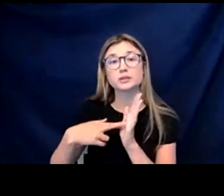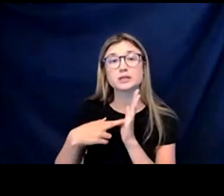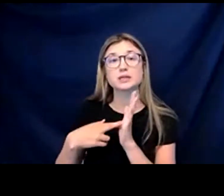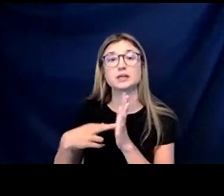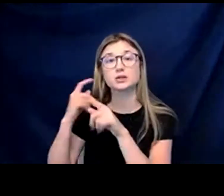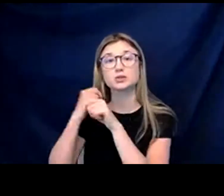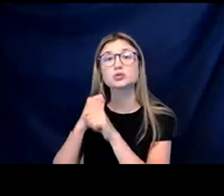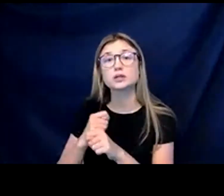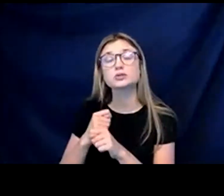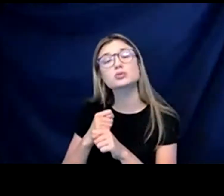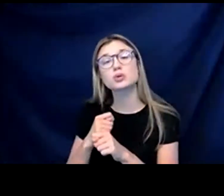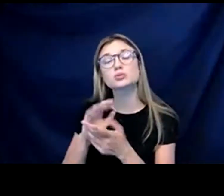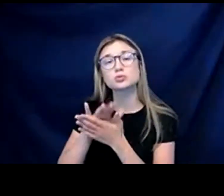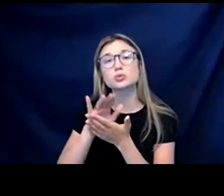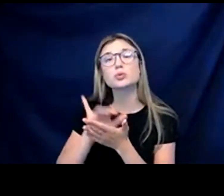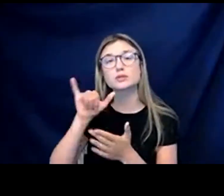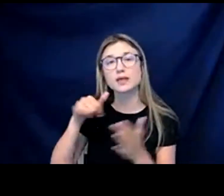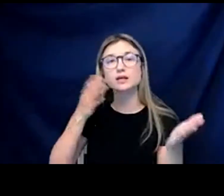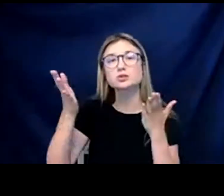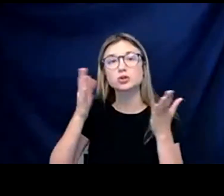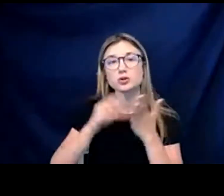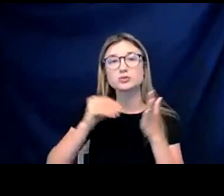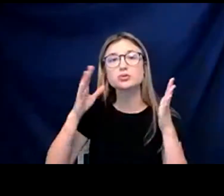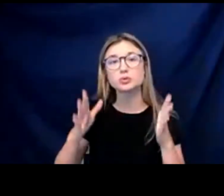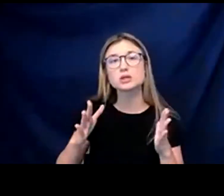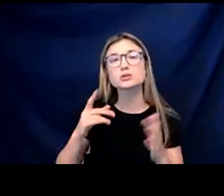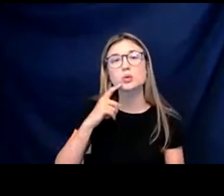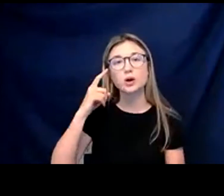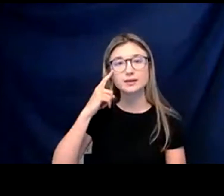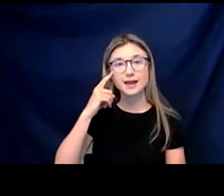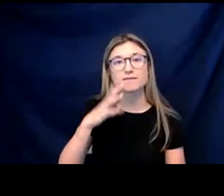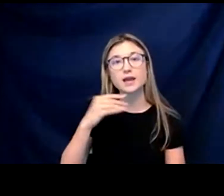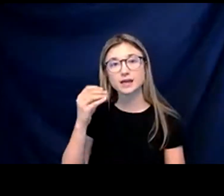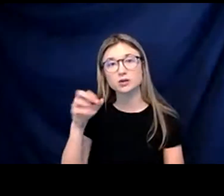schools that serve students who are deaf and or blind.